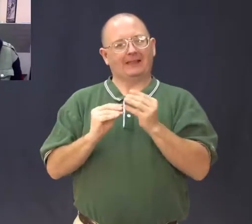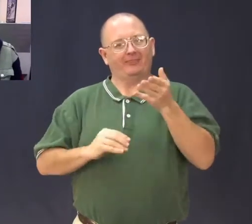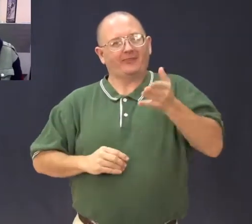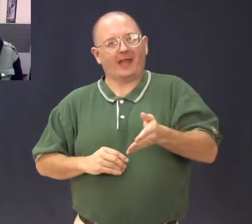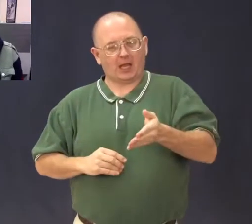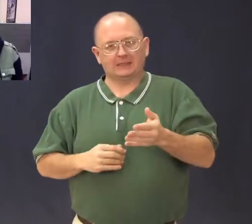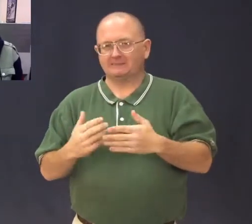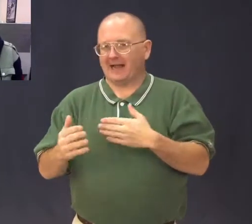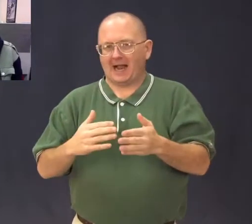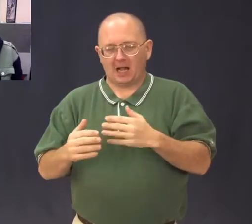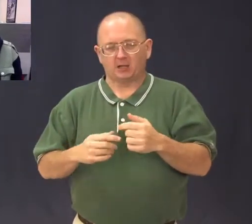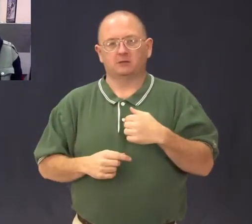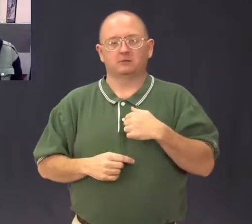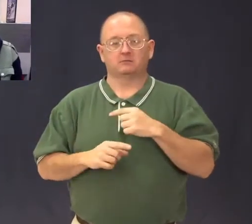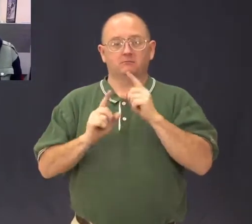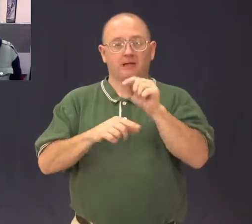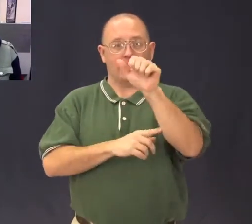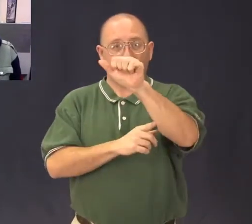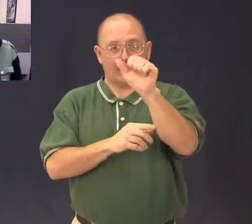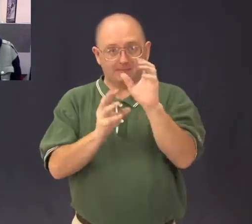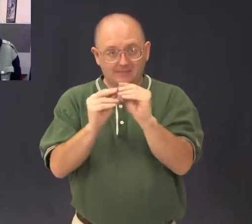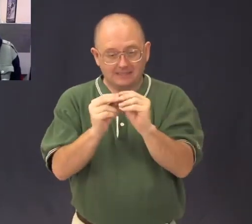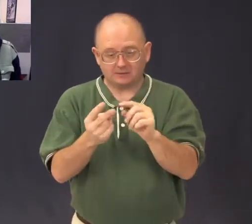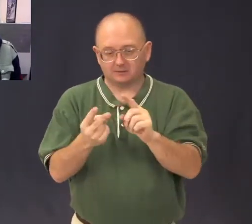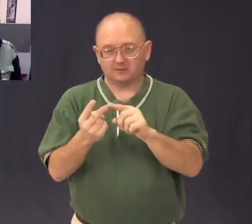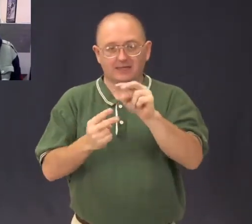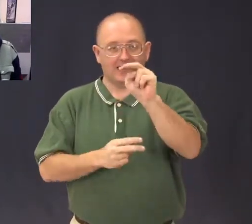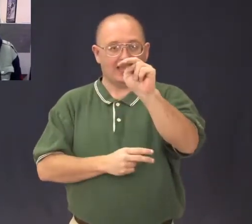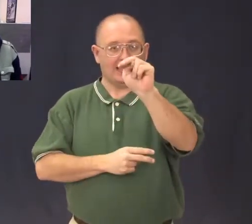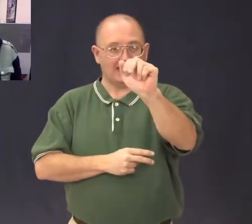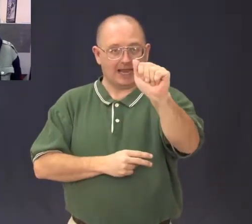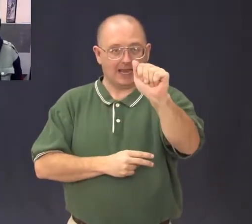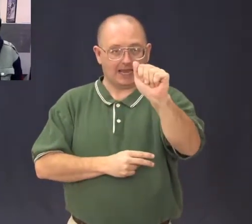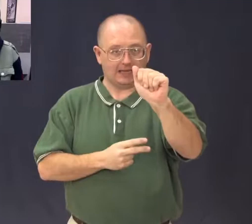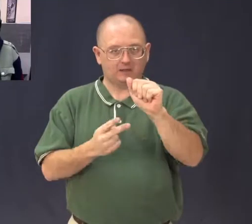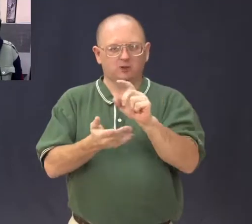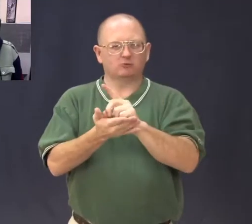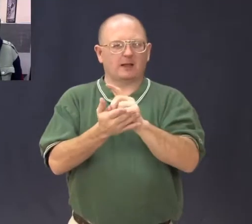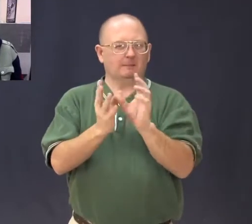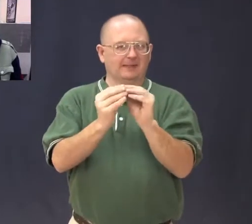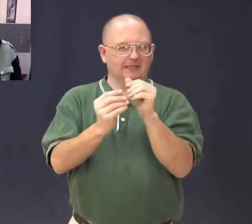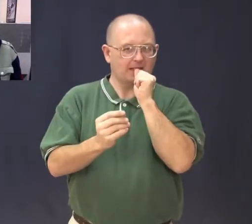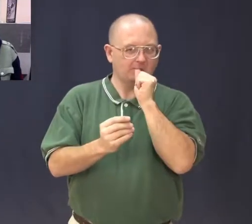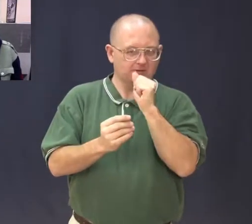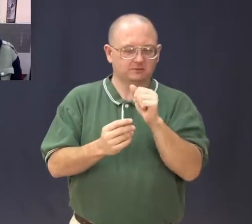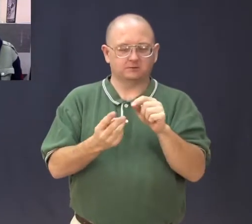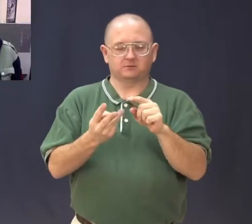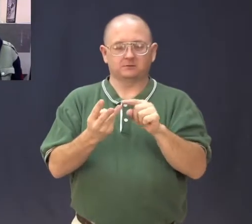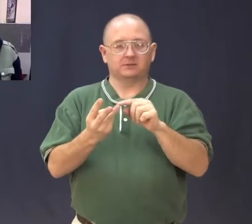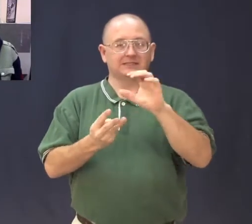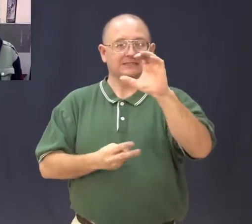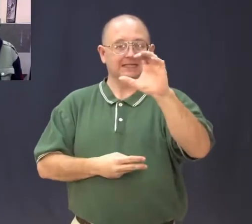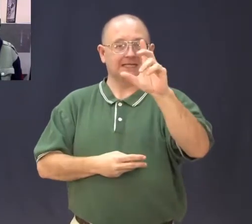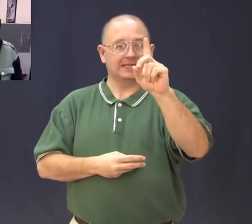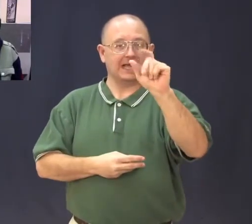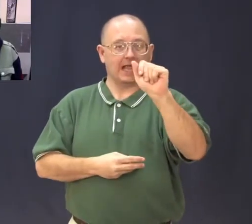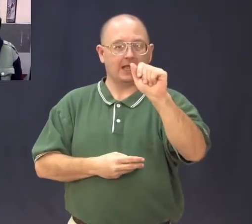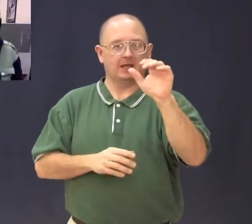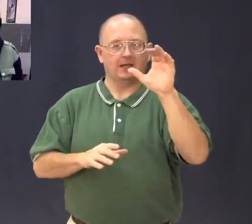And again, it was that safe environment that was so important for me to be in. They had a couple different types of meetings. They had AA, NA, and